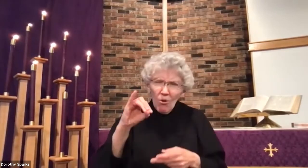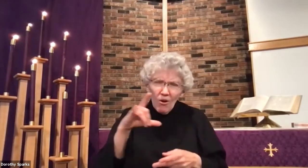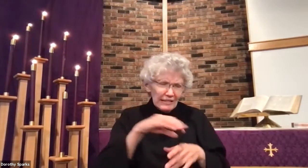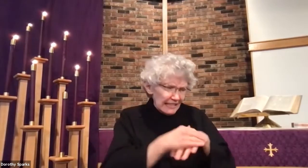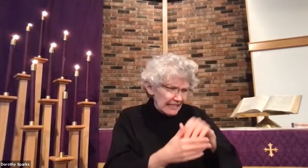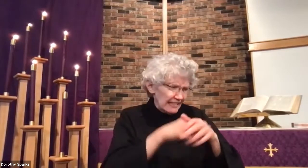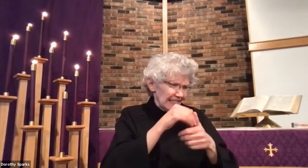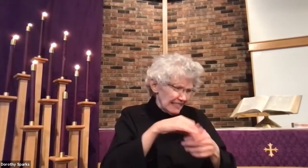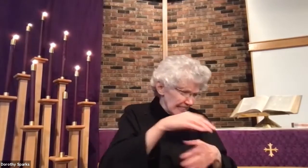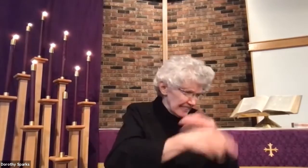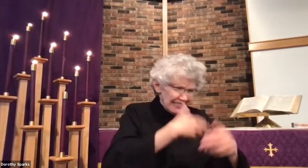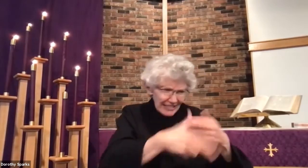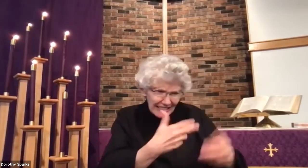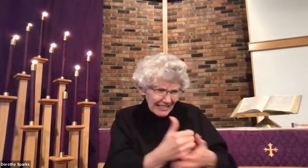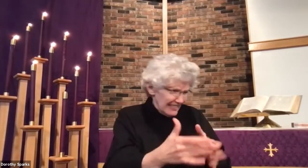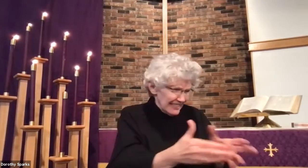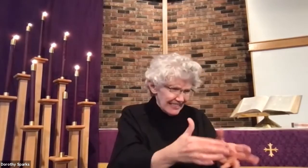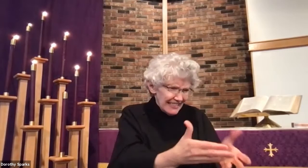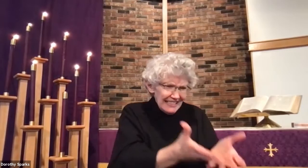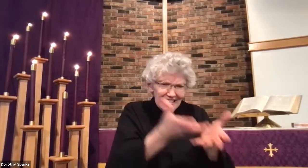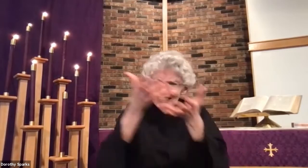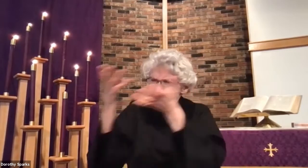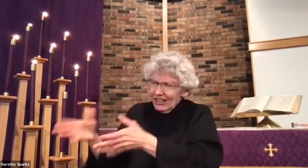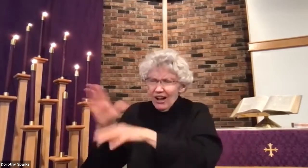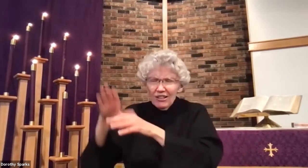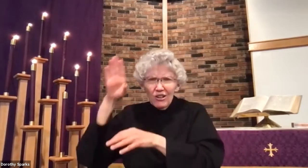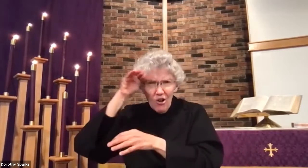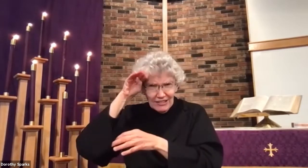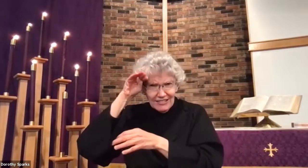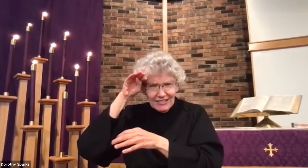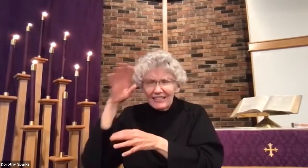not stop the hurt man either, and he just walked away.